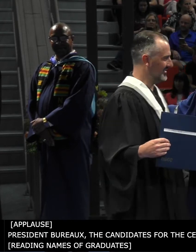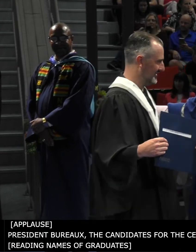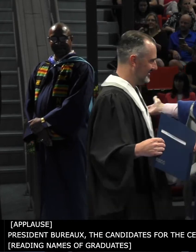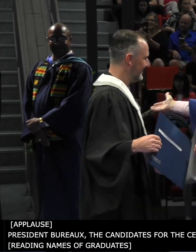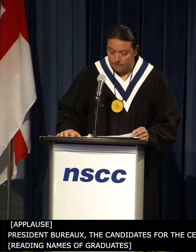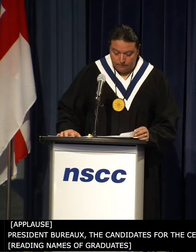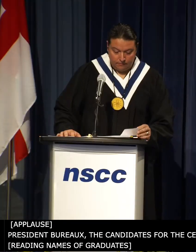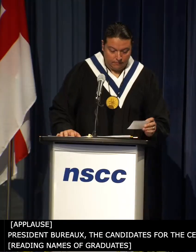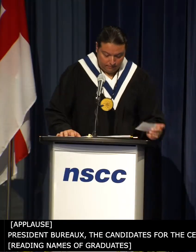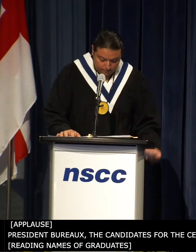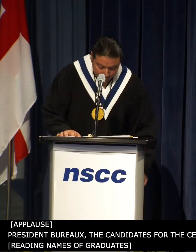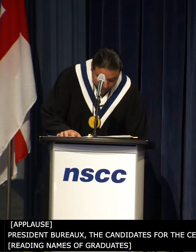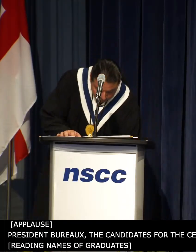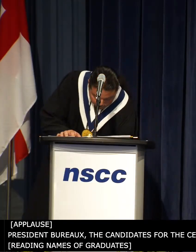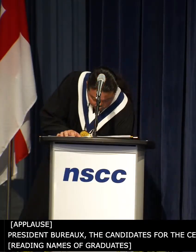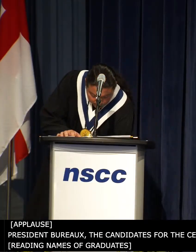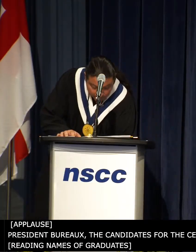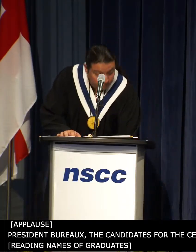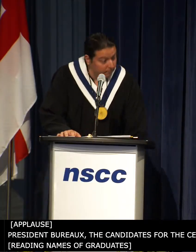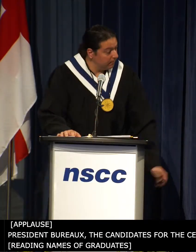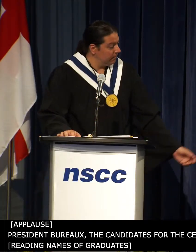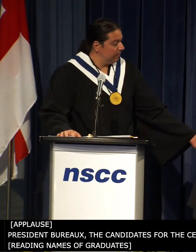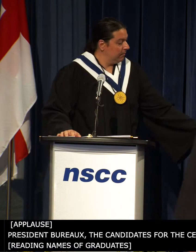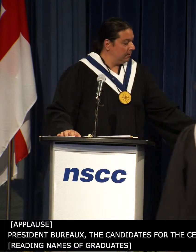Kyle Canning.